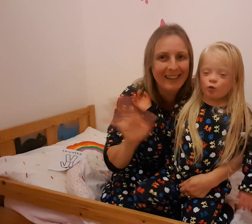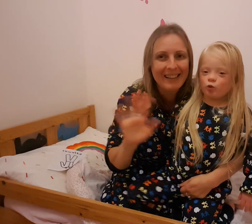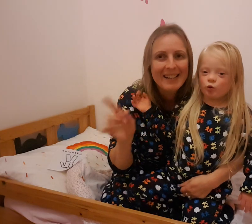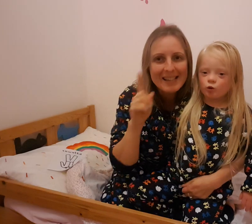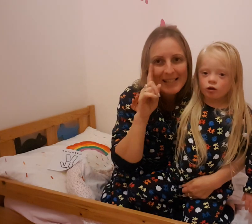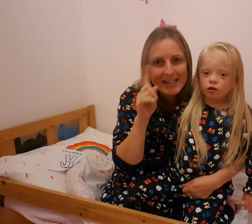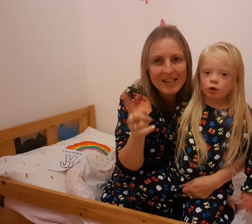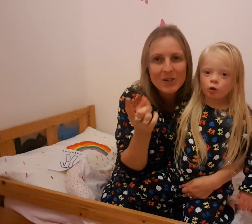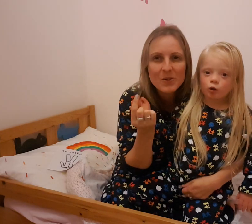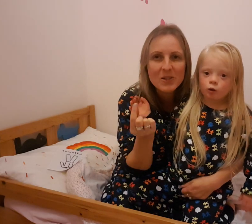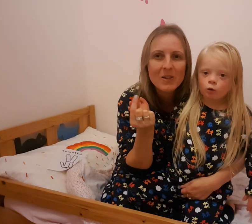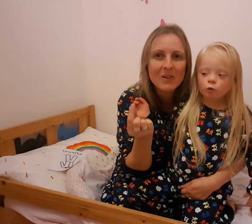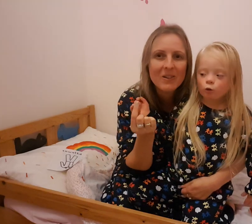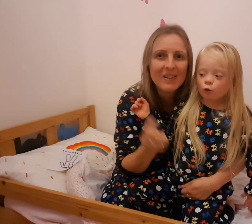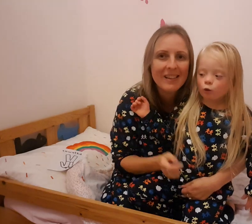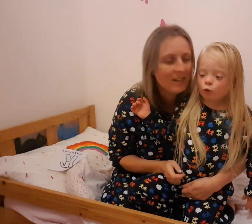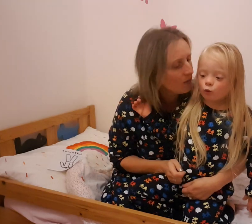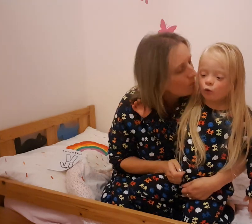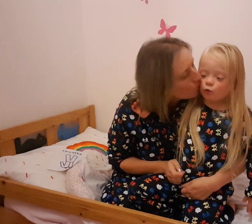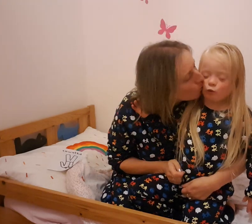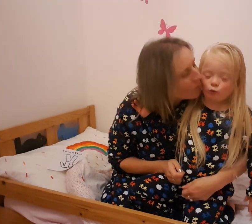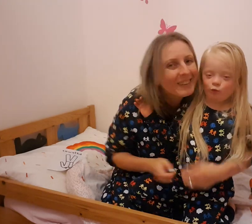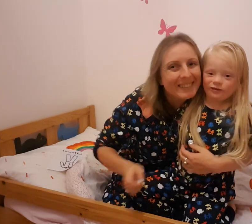See you soon. Bye.